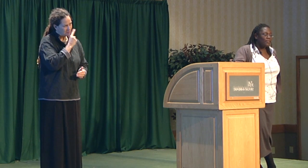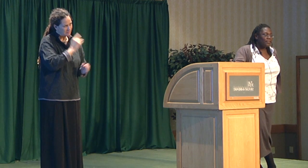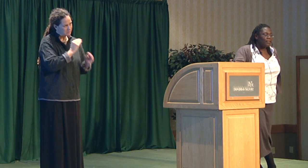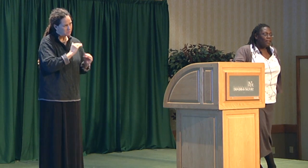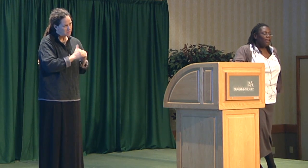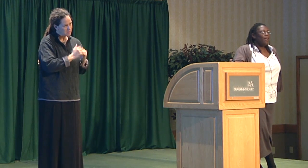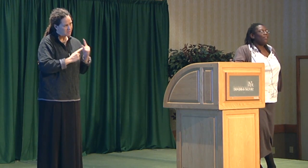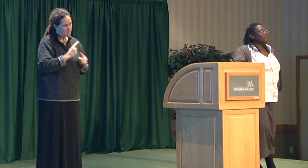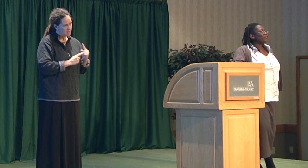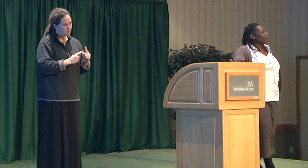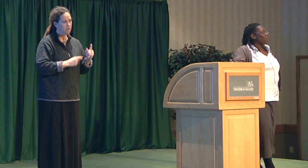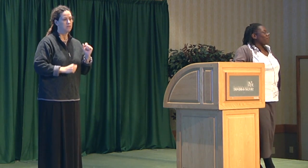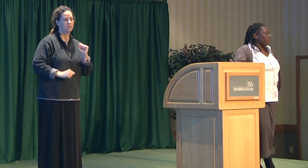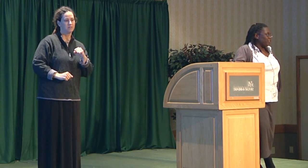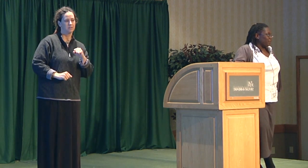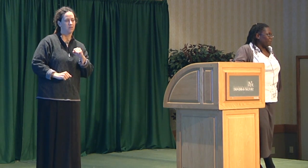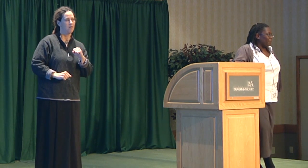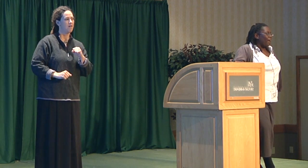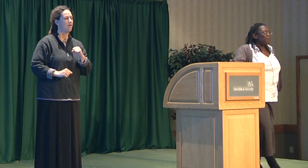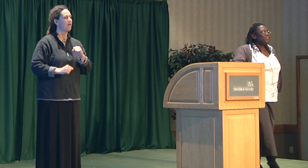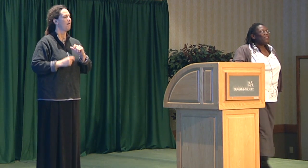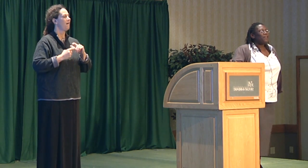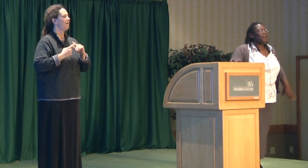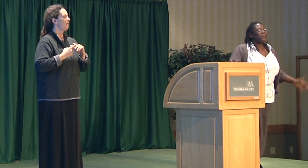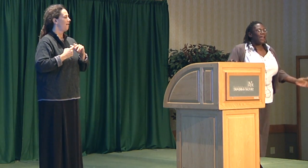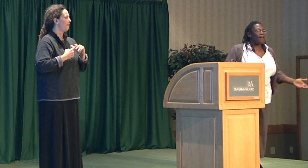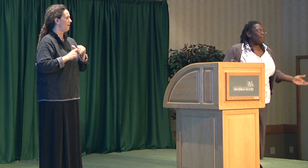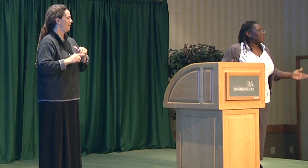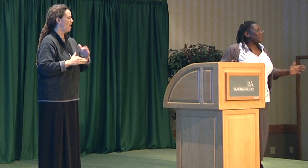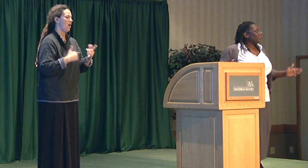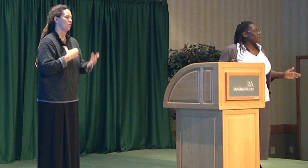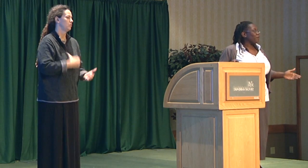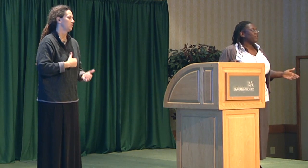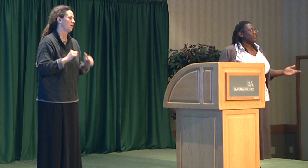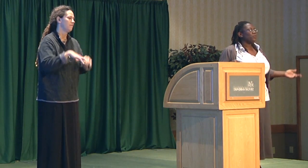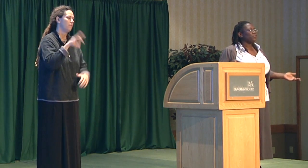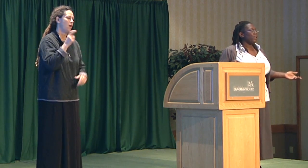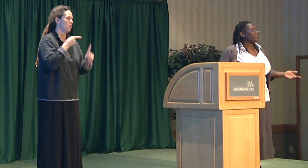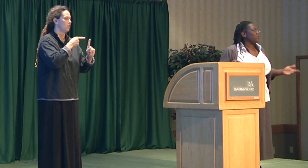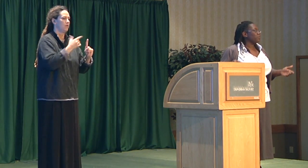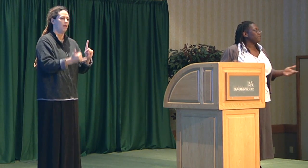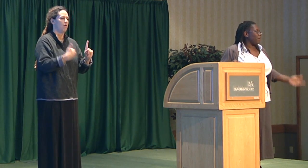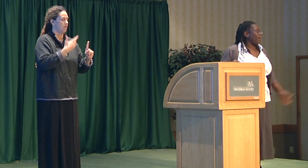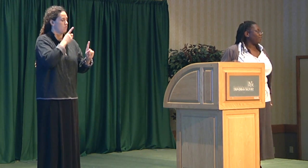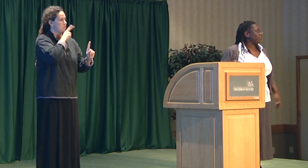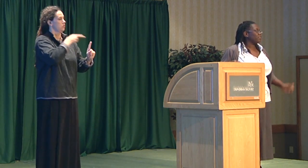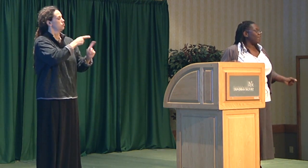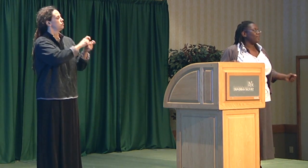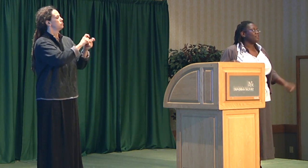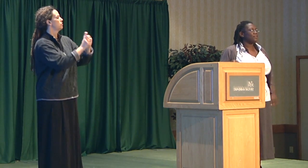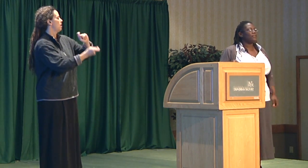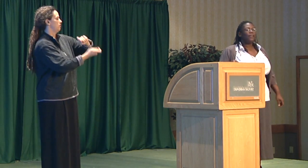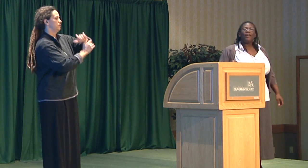said yes. And that was the start of our friendship. I wish I could find her now. I've been searching for her because she really changed the course of my life just